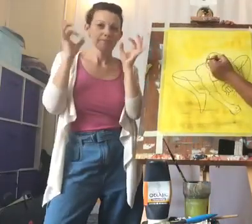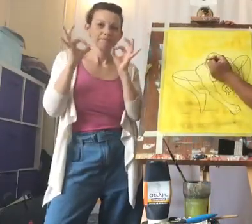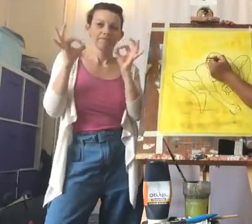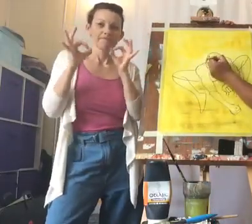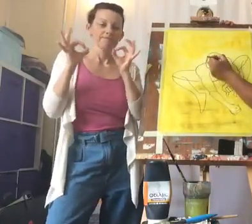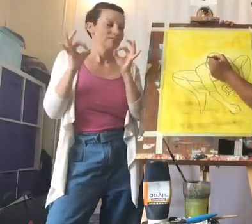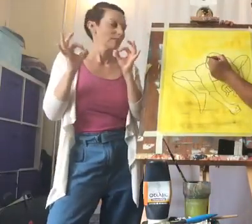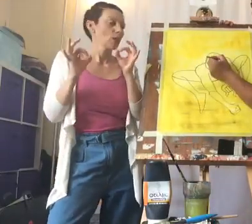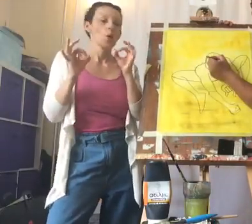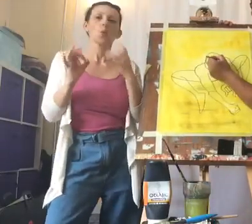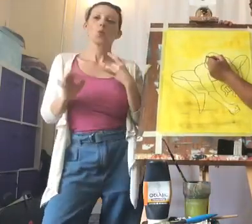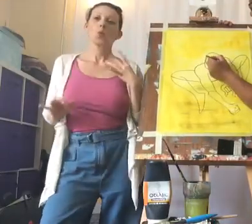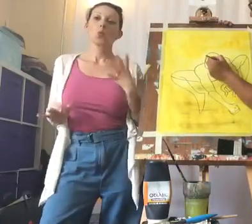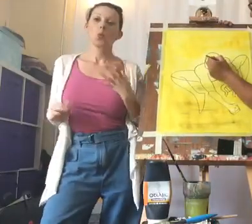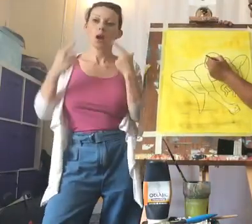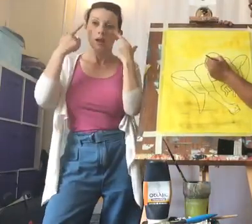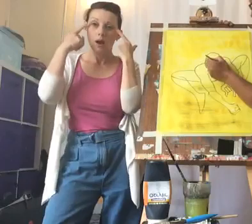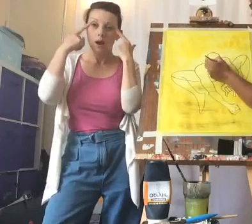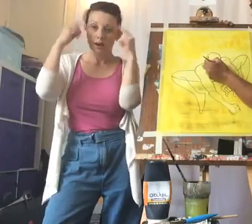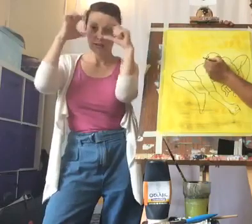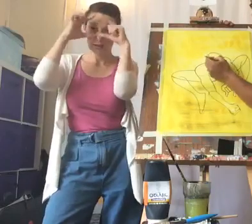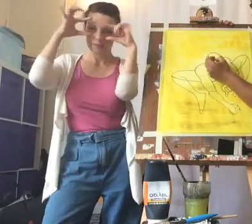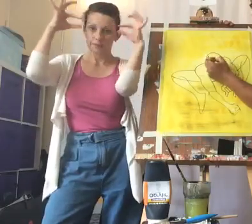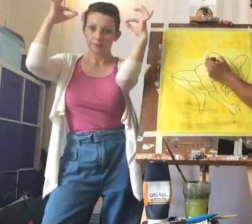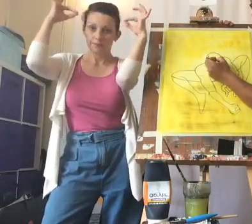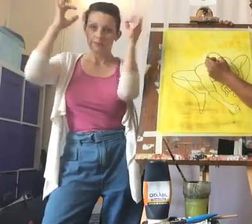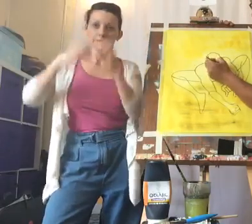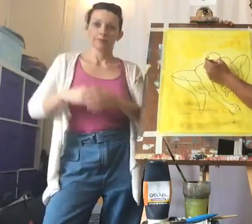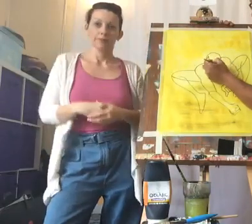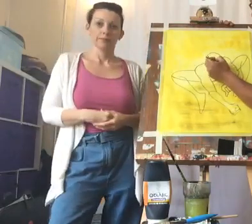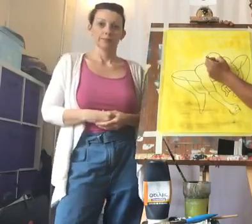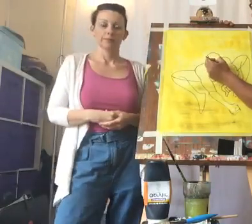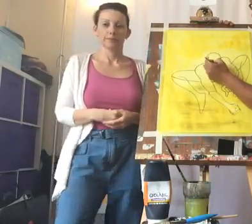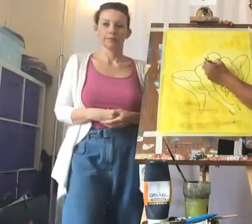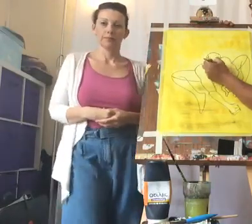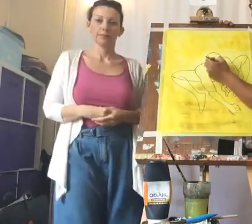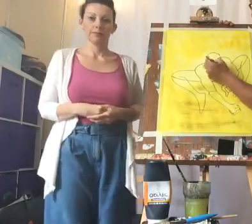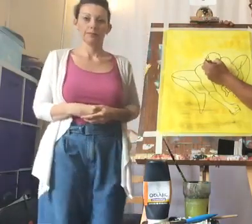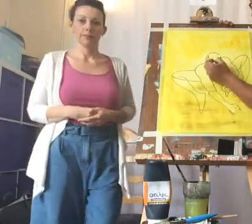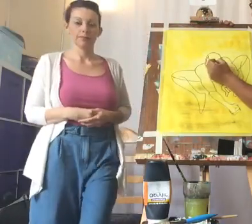time. So I'm just going to fill those in white.